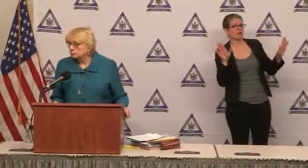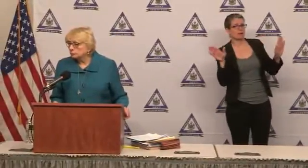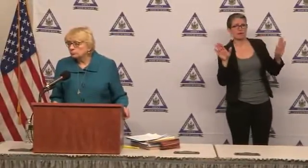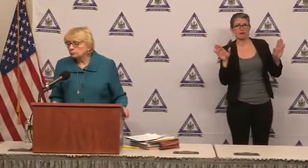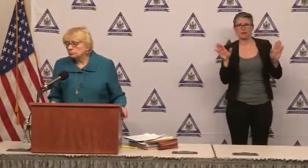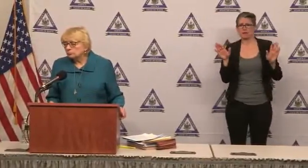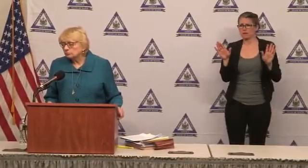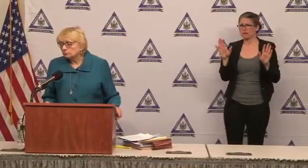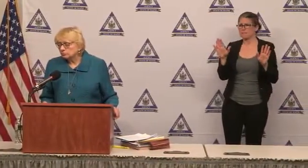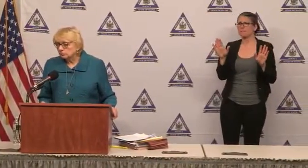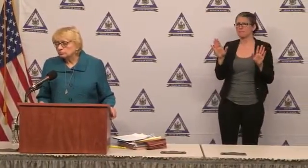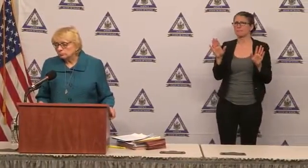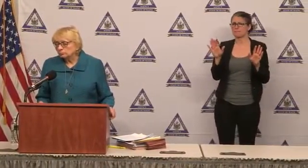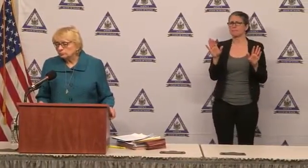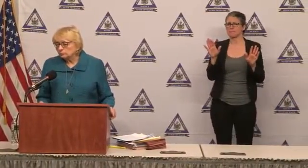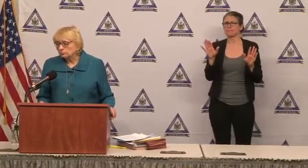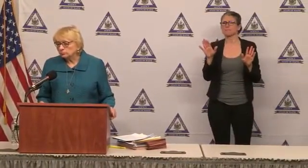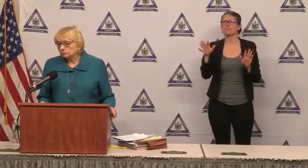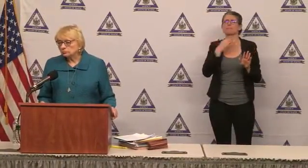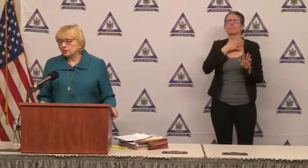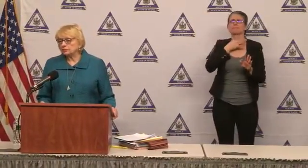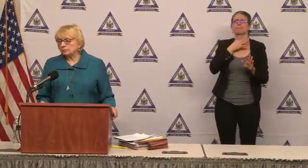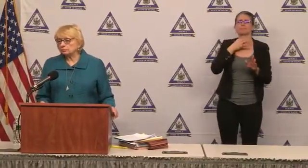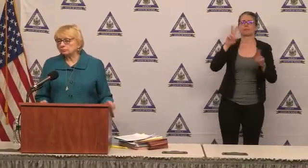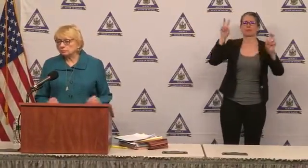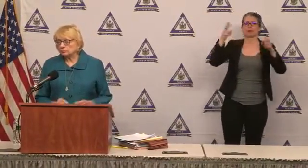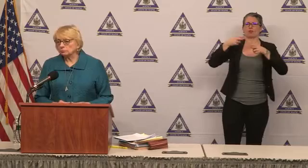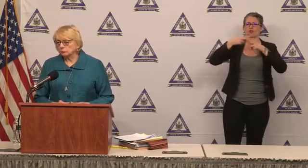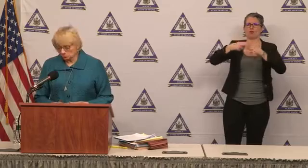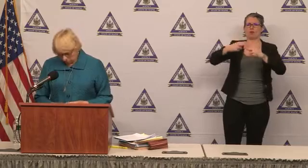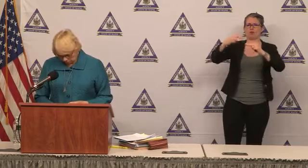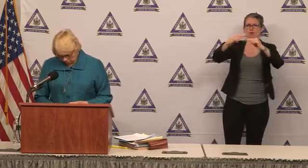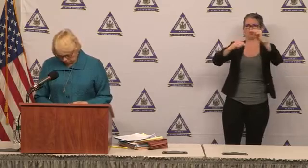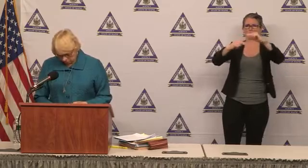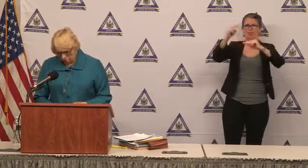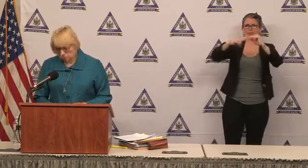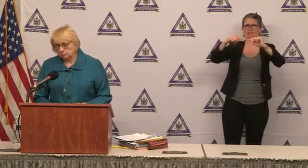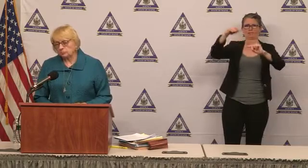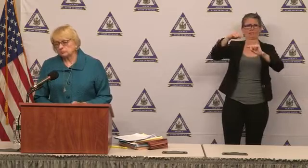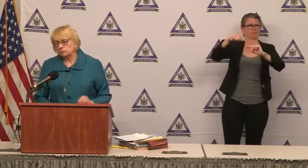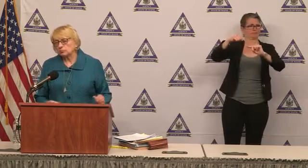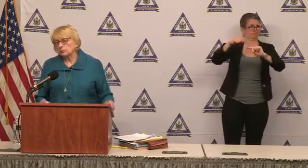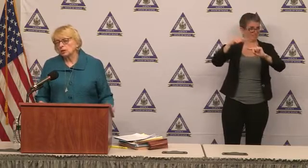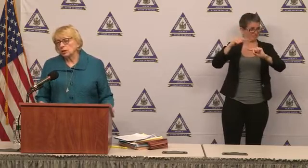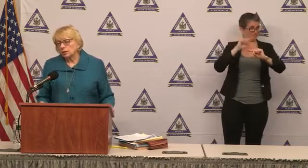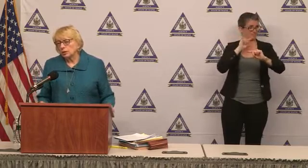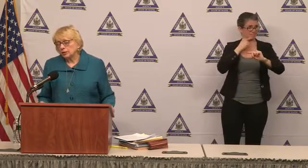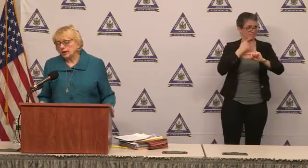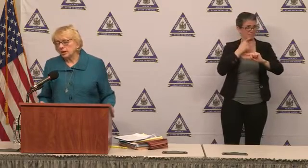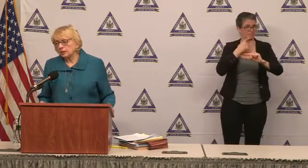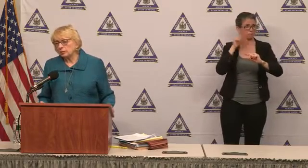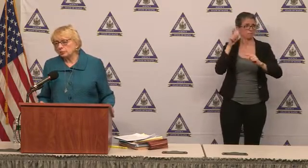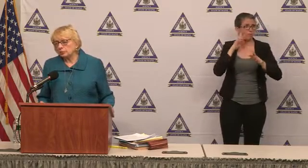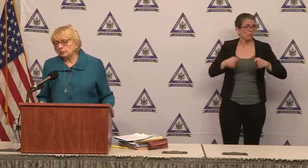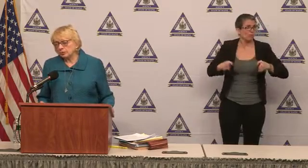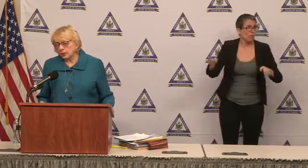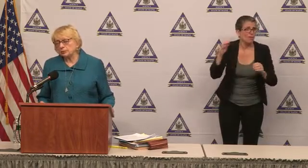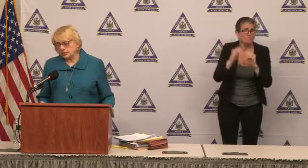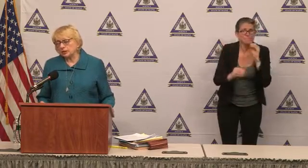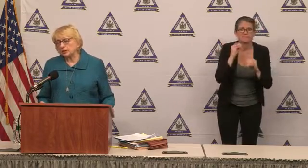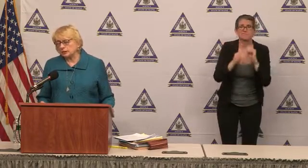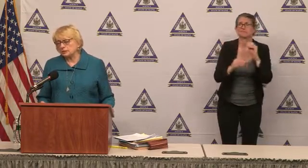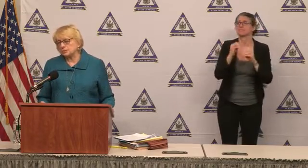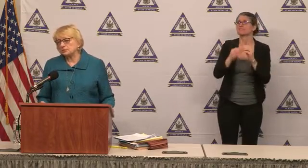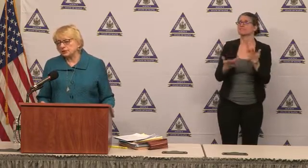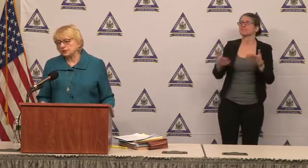construction? We're about to start construction. Yes. Are they included under the essential heading? They are. I believe